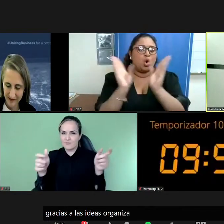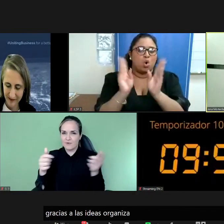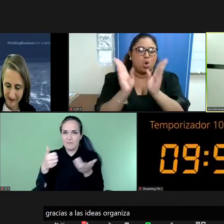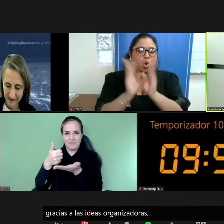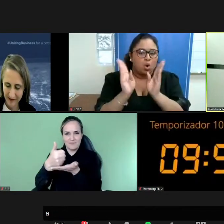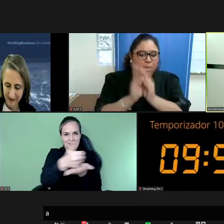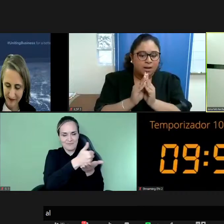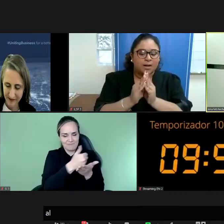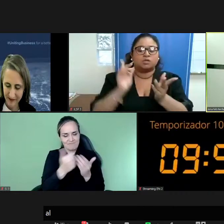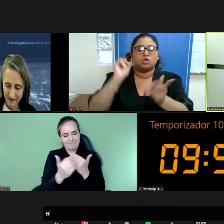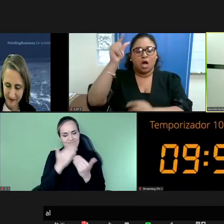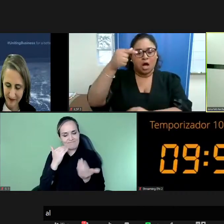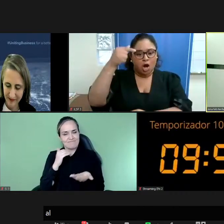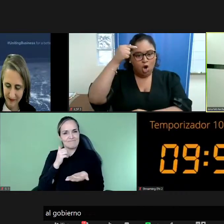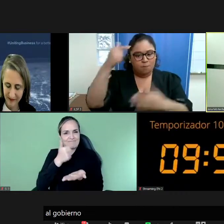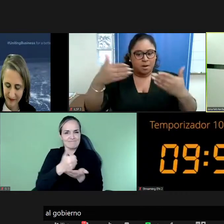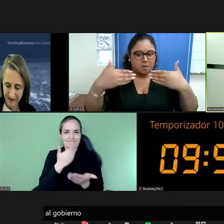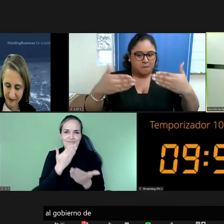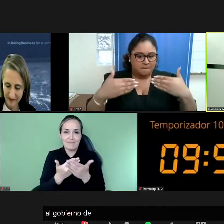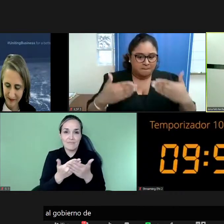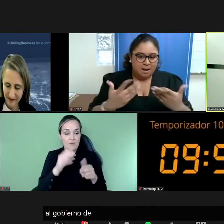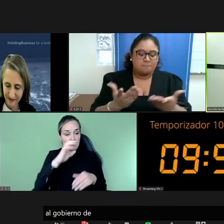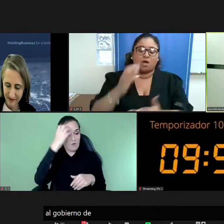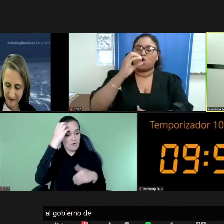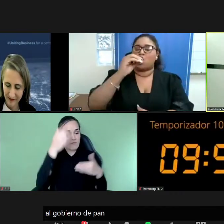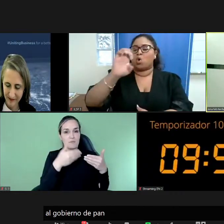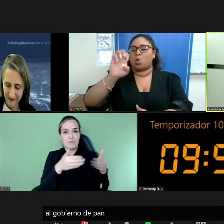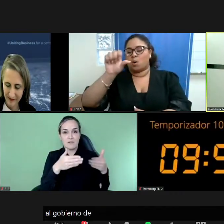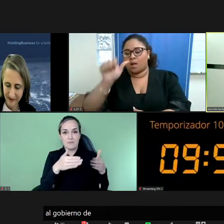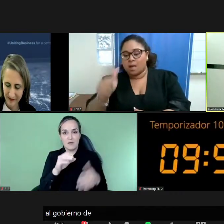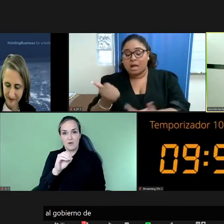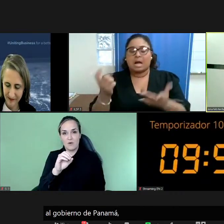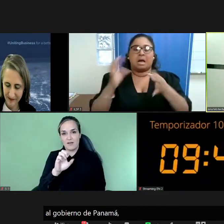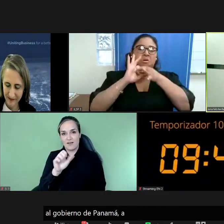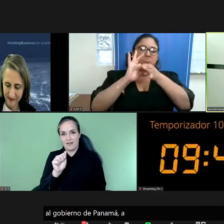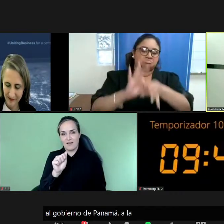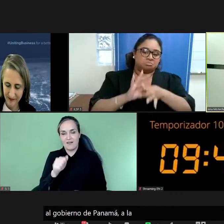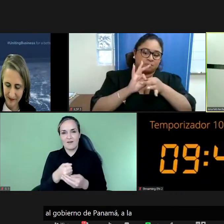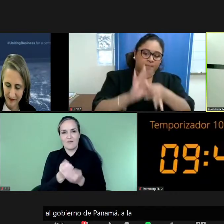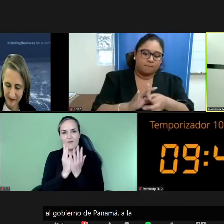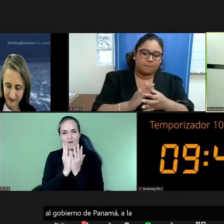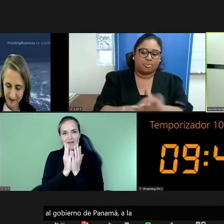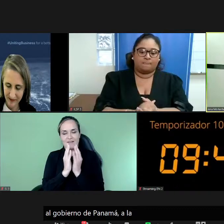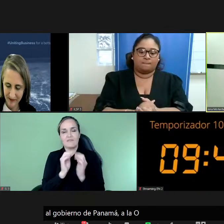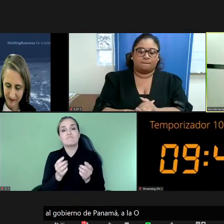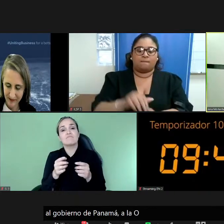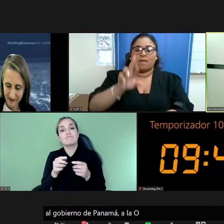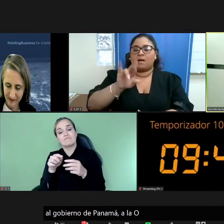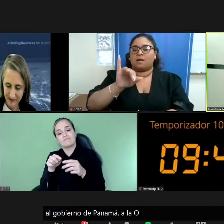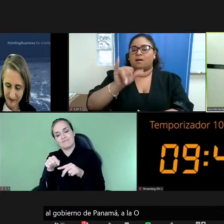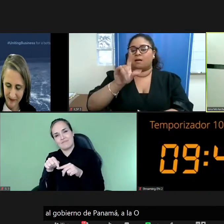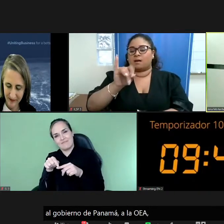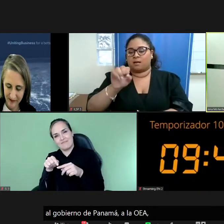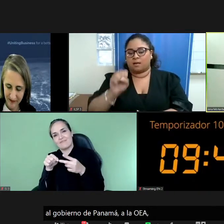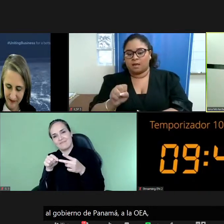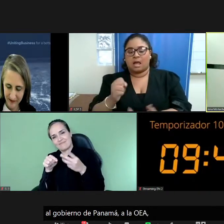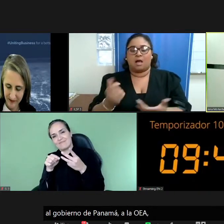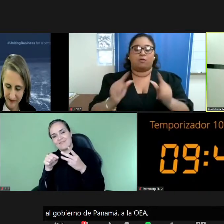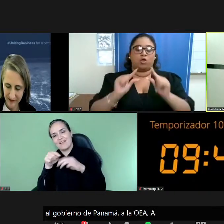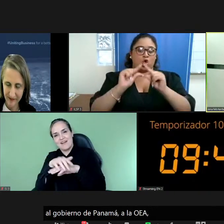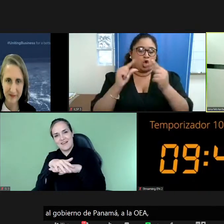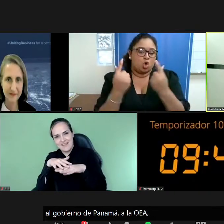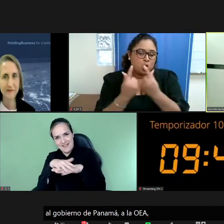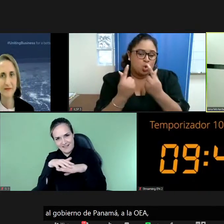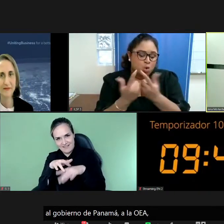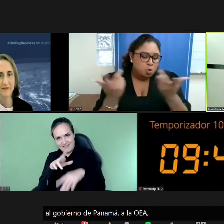satellite summit the panama government of panama yes the international alliance for disability